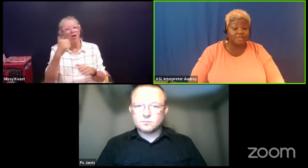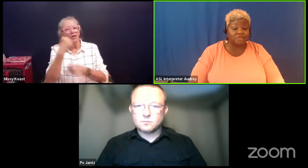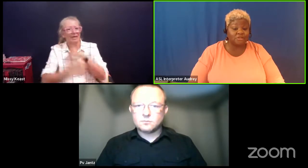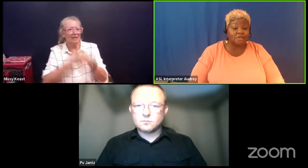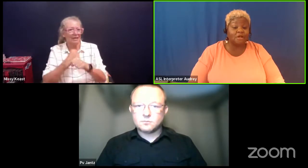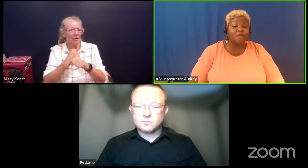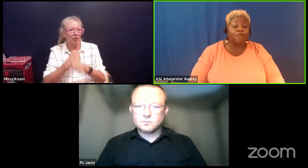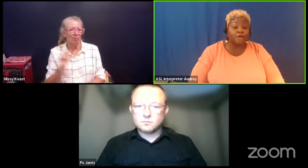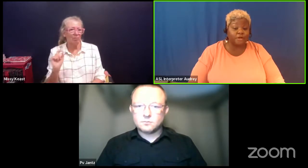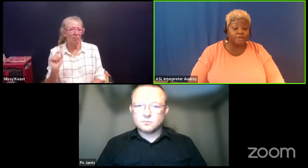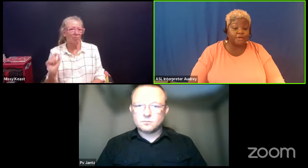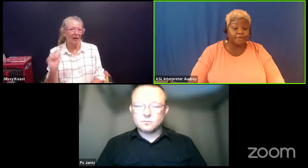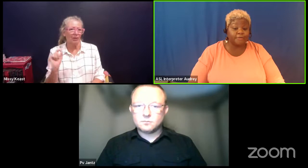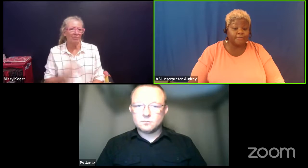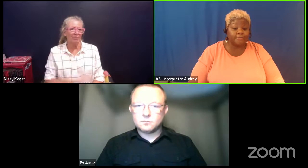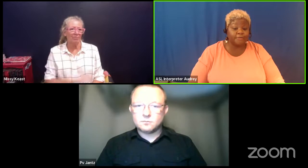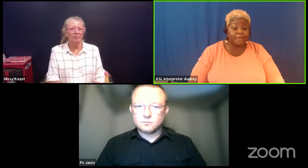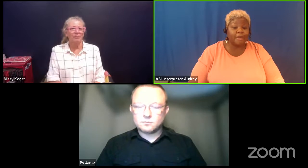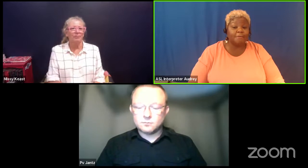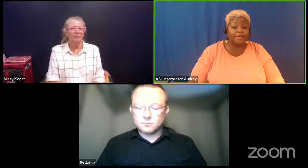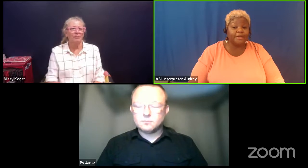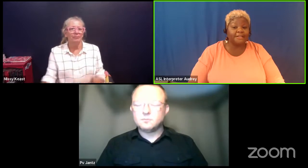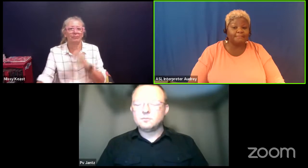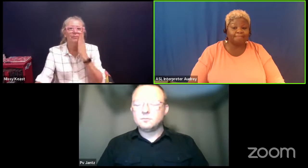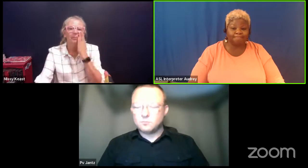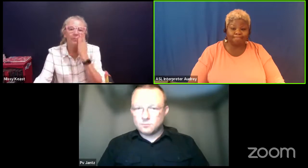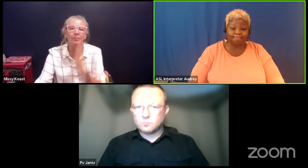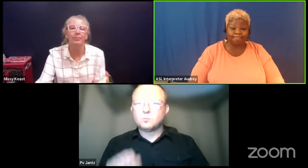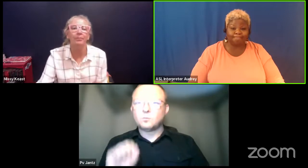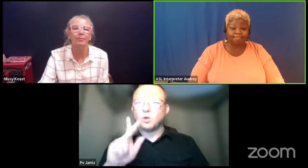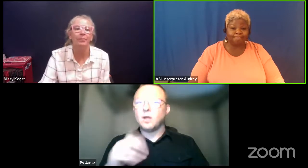three positions for another year, period.